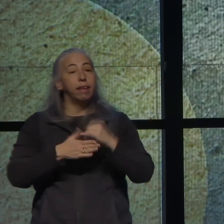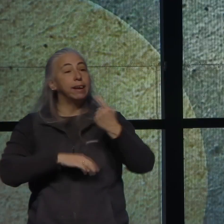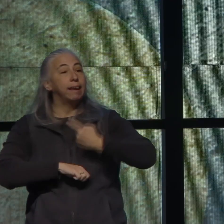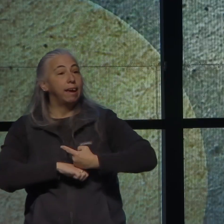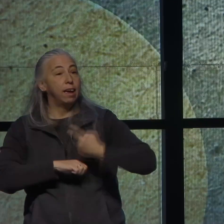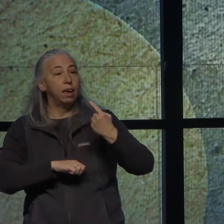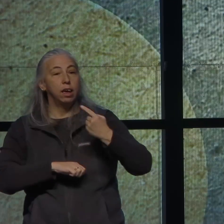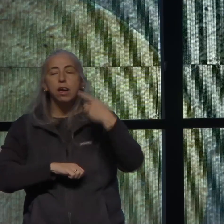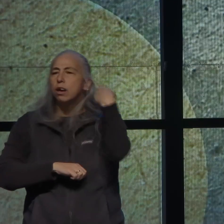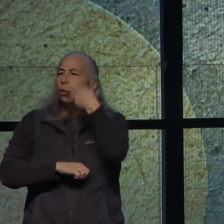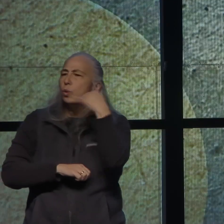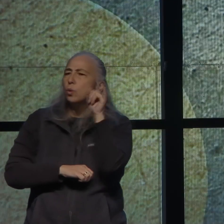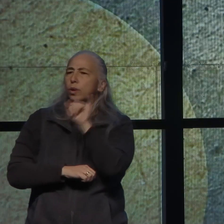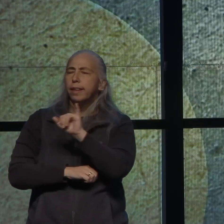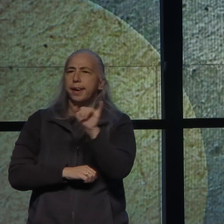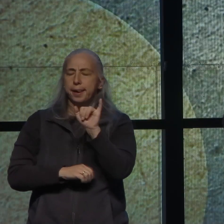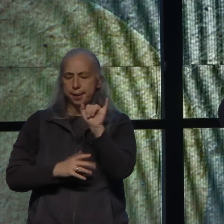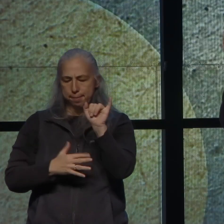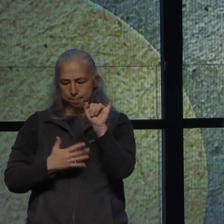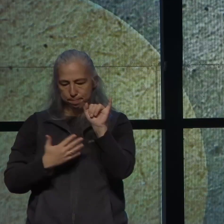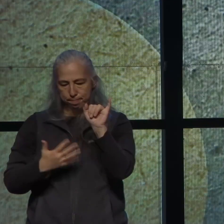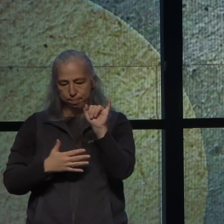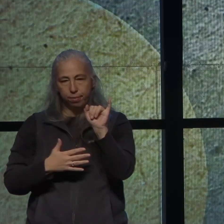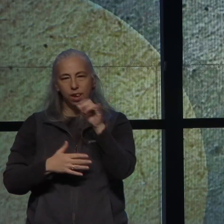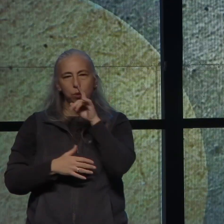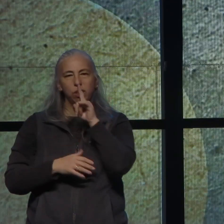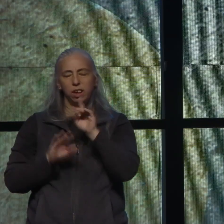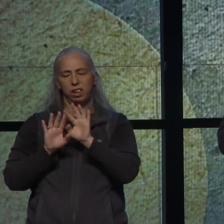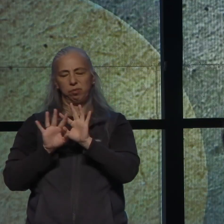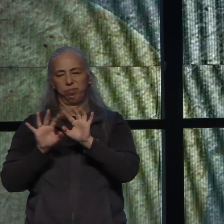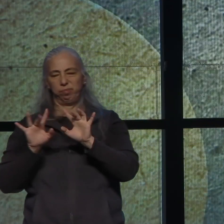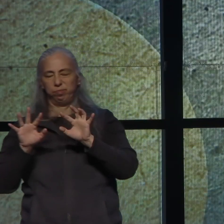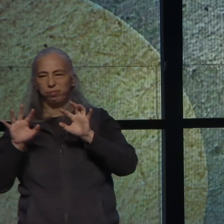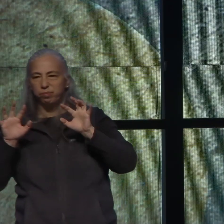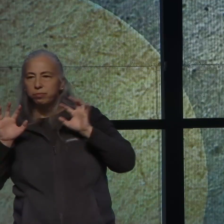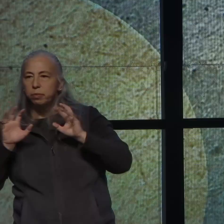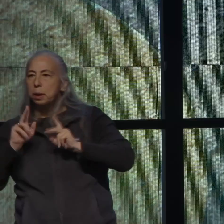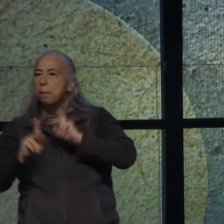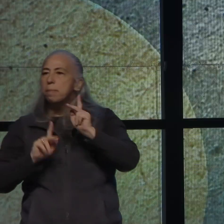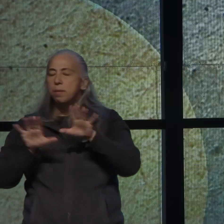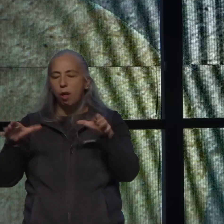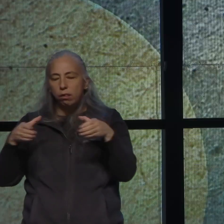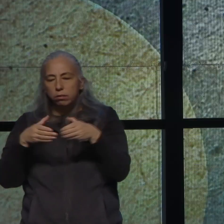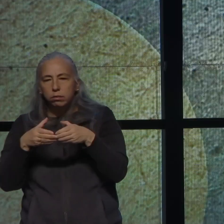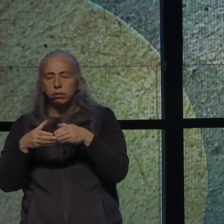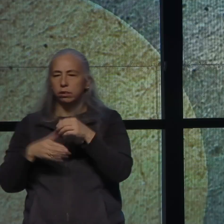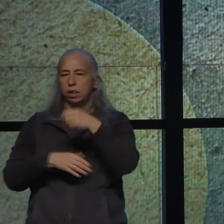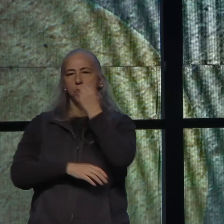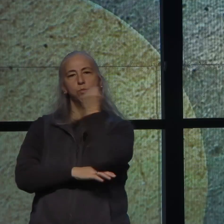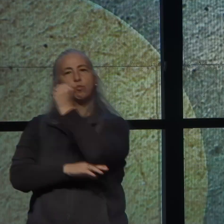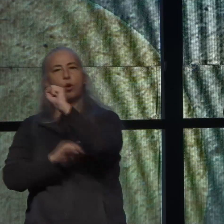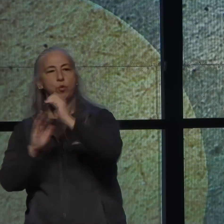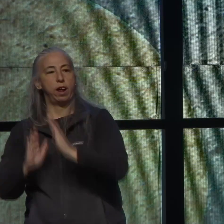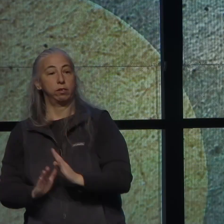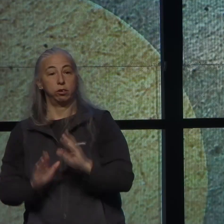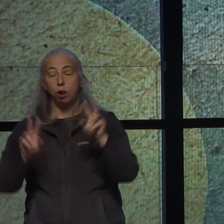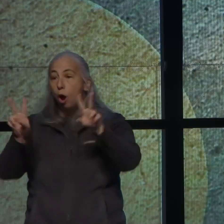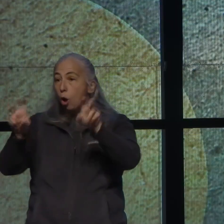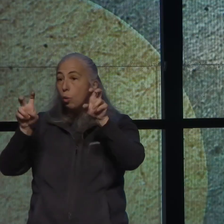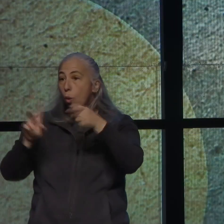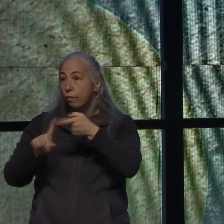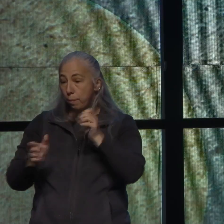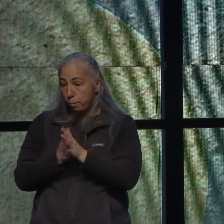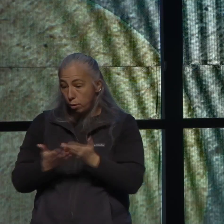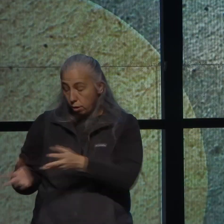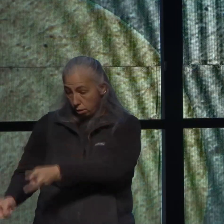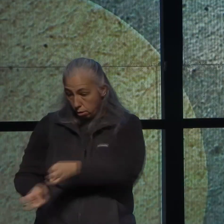looked like there was this kind of motley crew of protesters. And I'm quoting him, he says, you saw